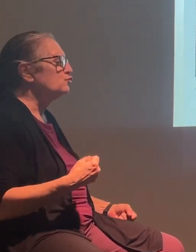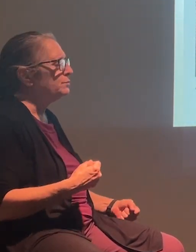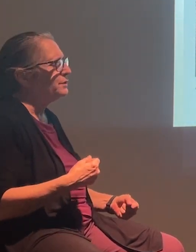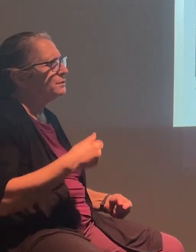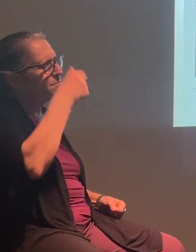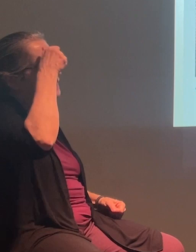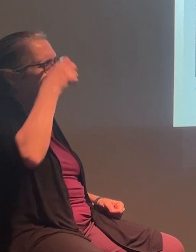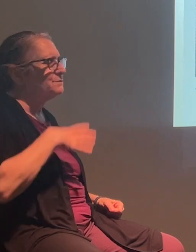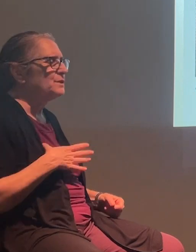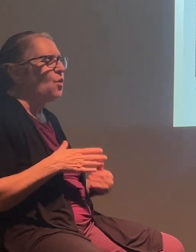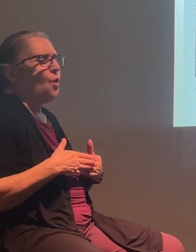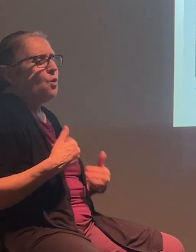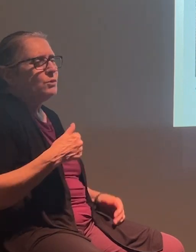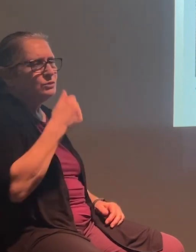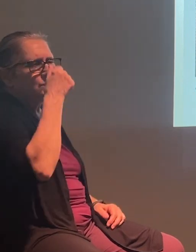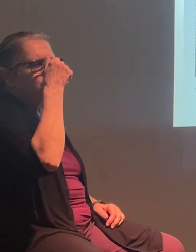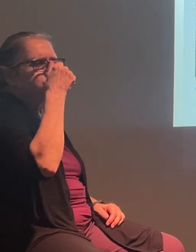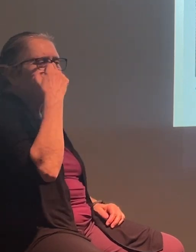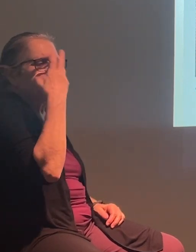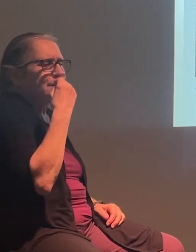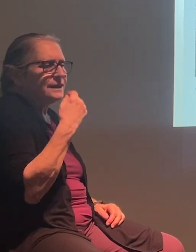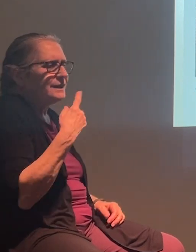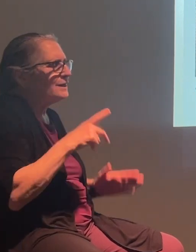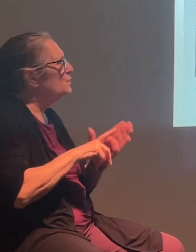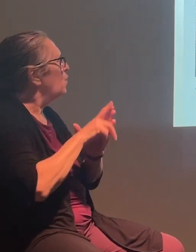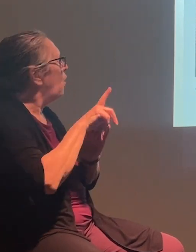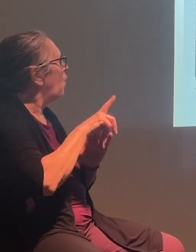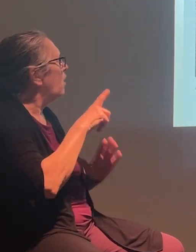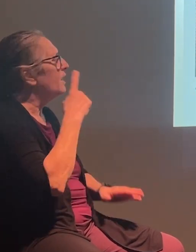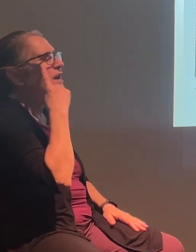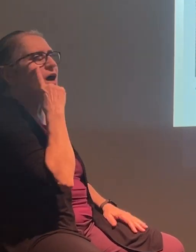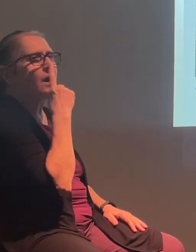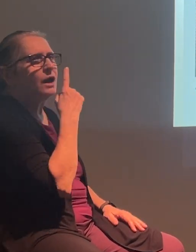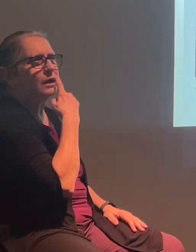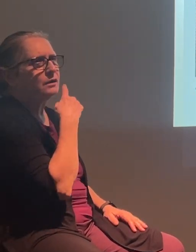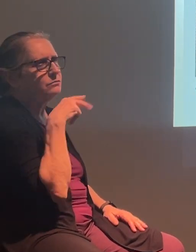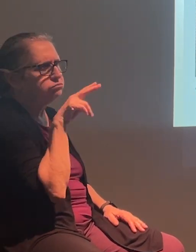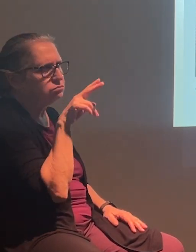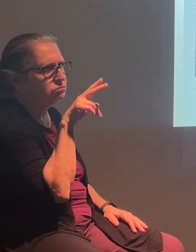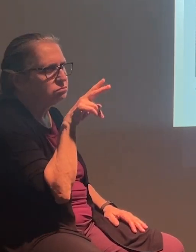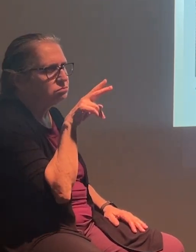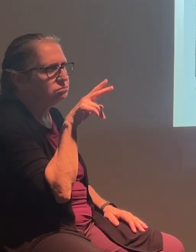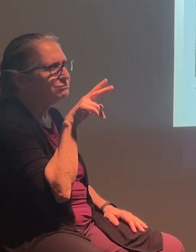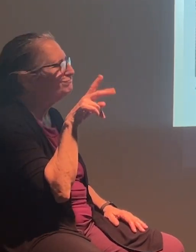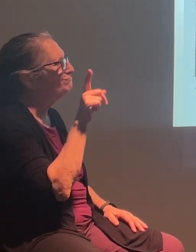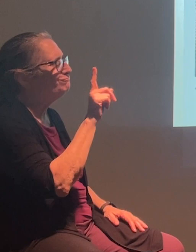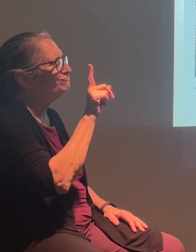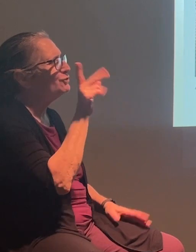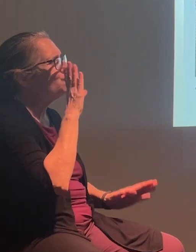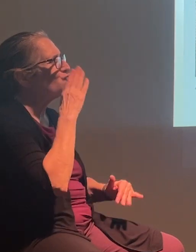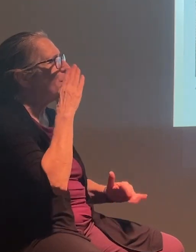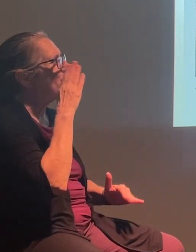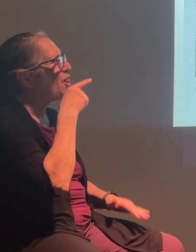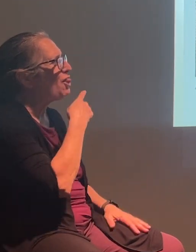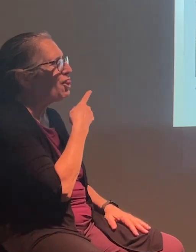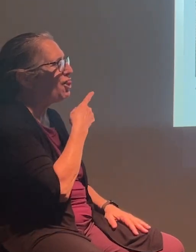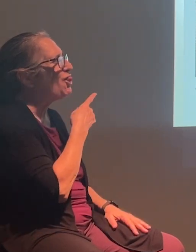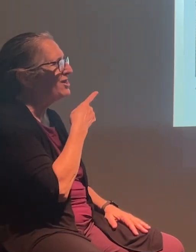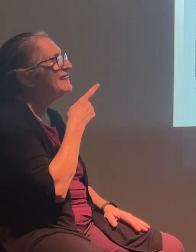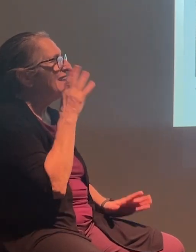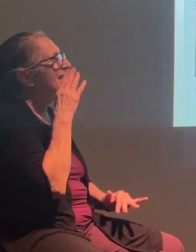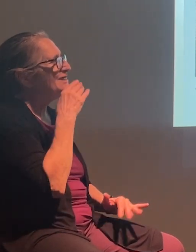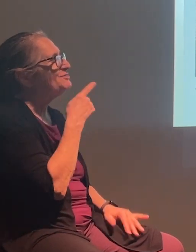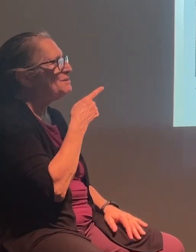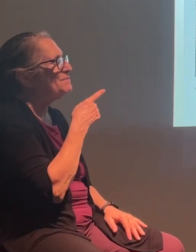almost pretty, very tall. But look at those eyes. He's up to no good. Like, there's something going on.